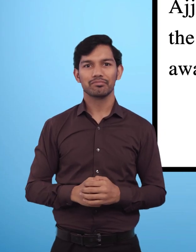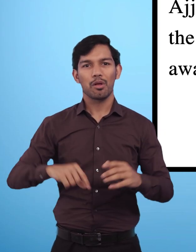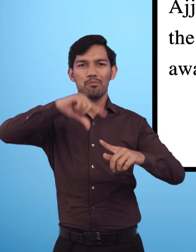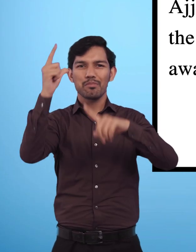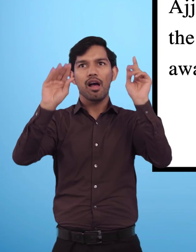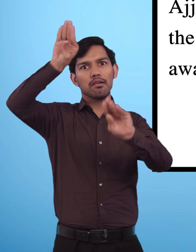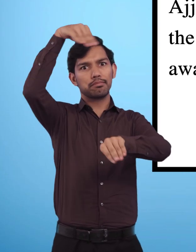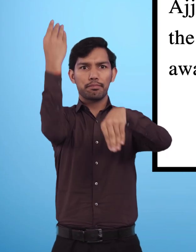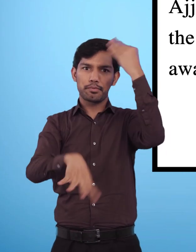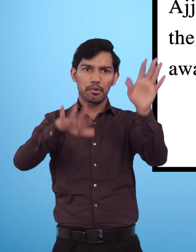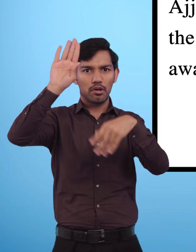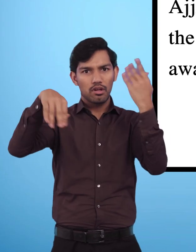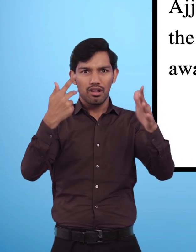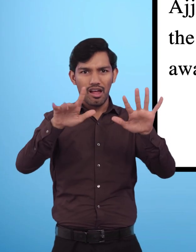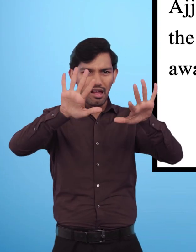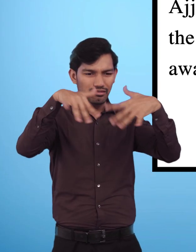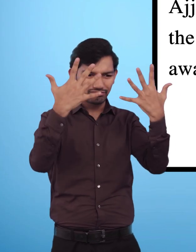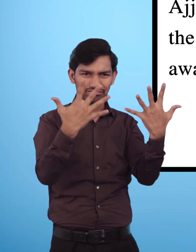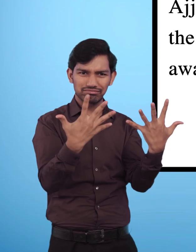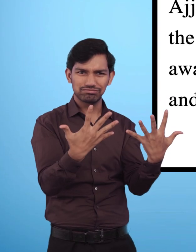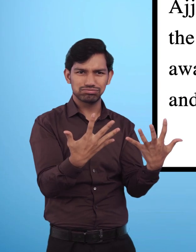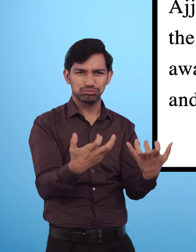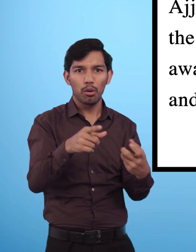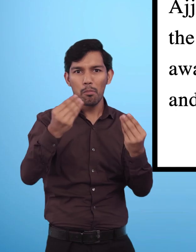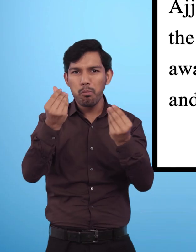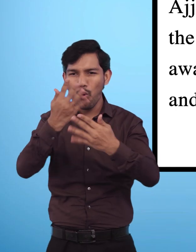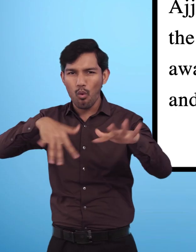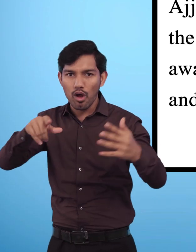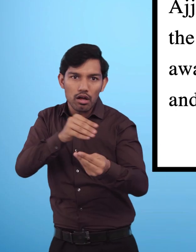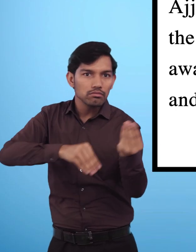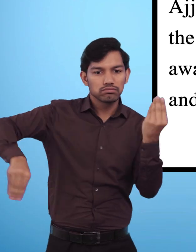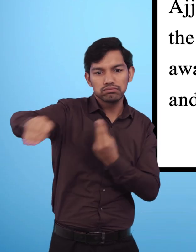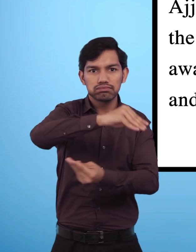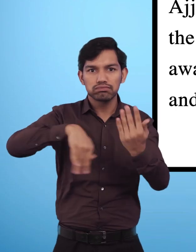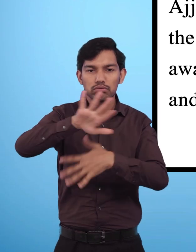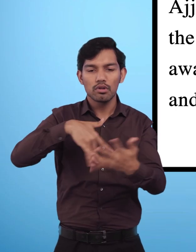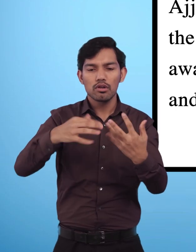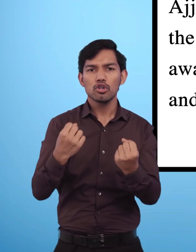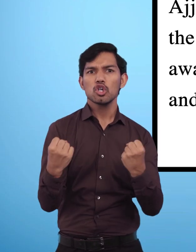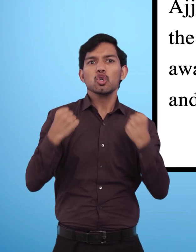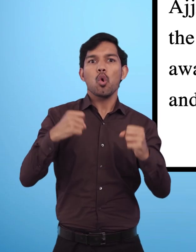The leaves that fall from the trees decay and enrich the soil with nutrients.